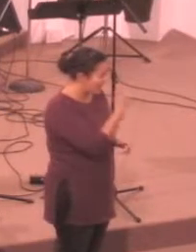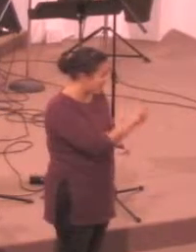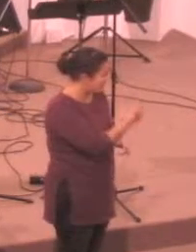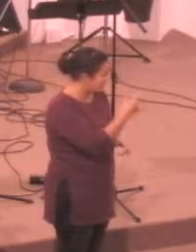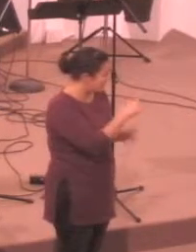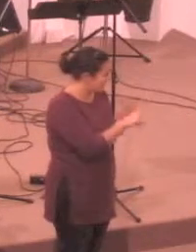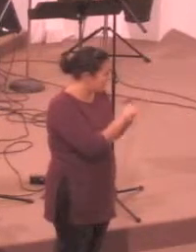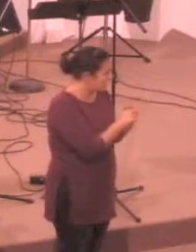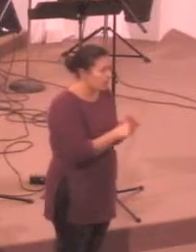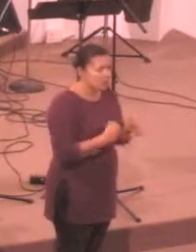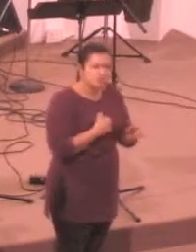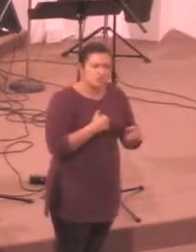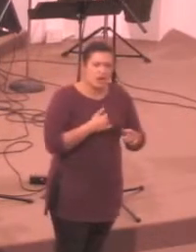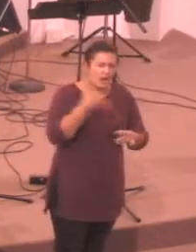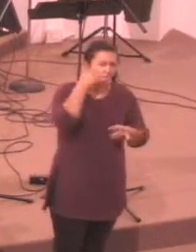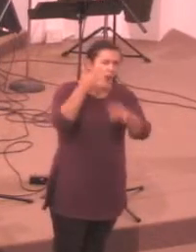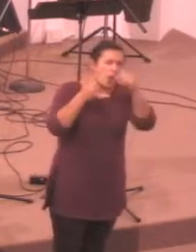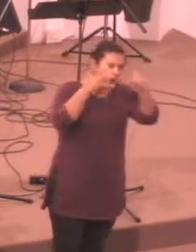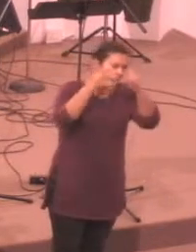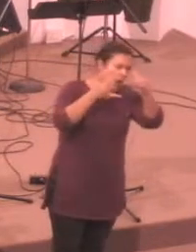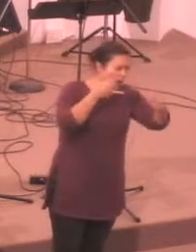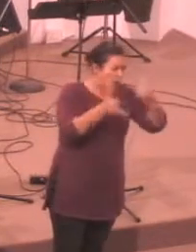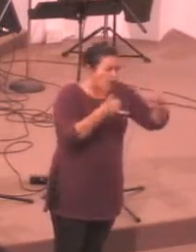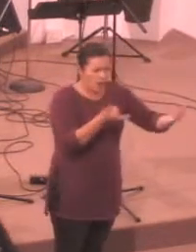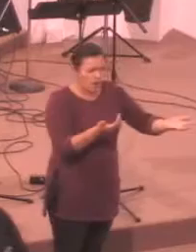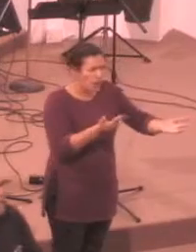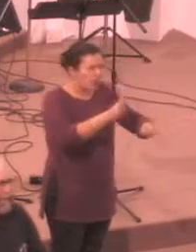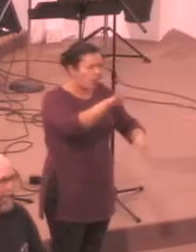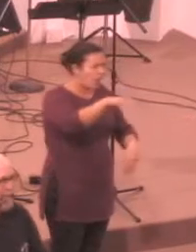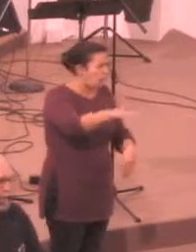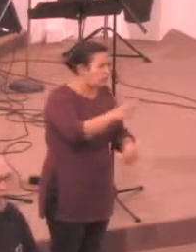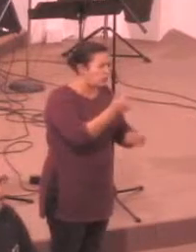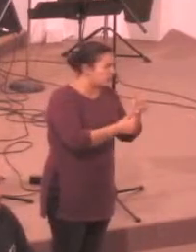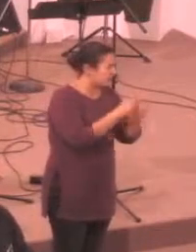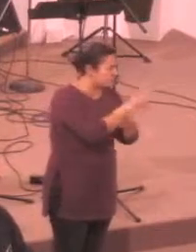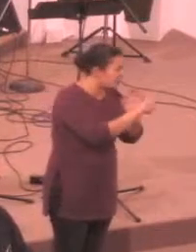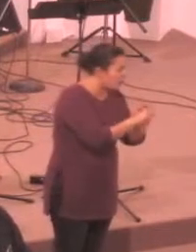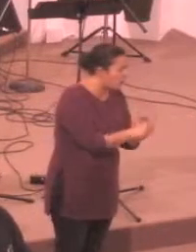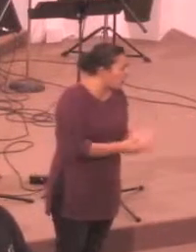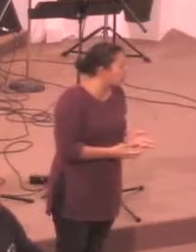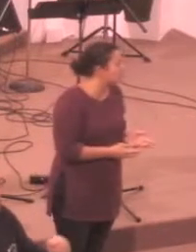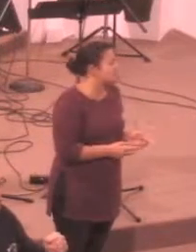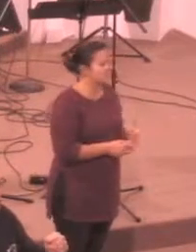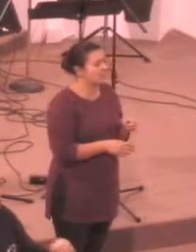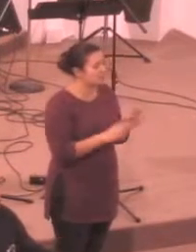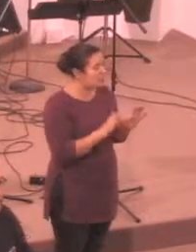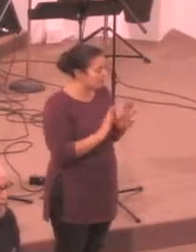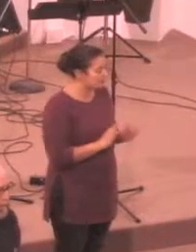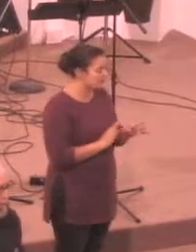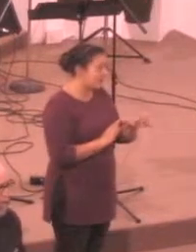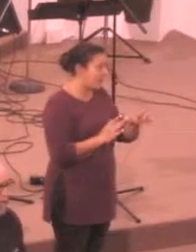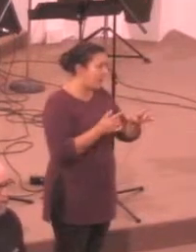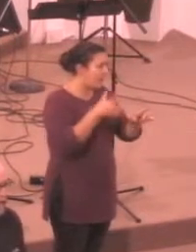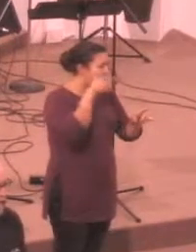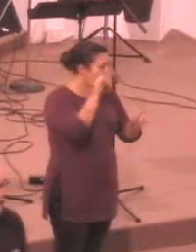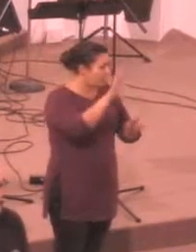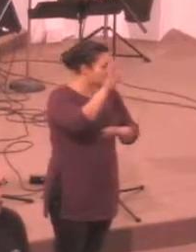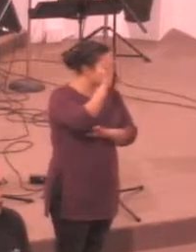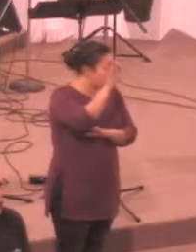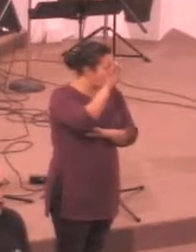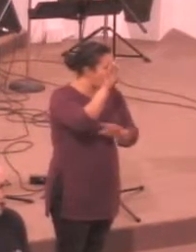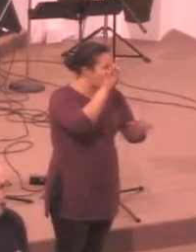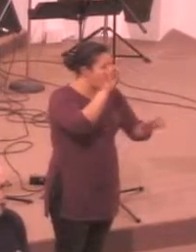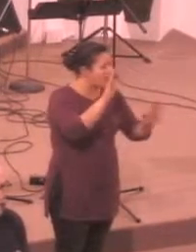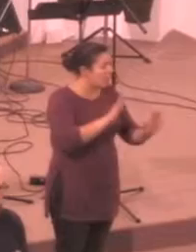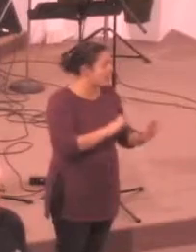calling Brian. I'm calling Cowboy. Hey! But I finally got to watch it. It was awesome. He did an awesome job, and that's probably not the last time